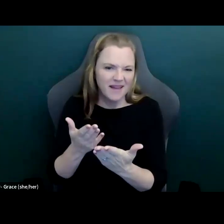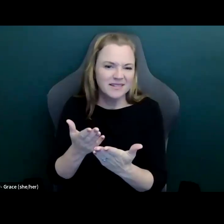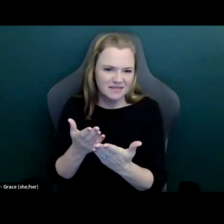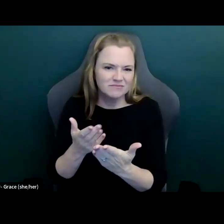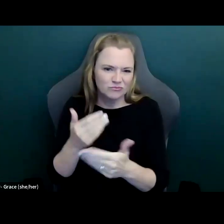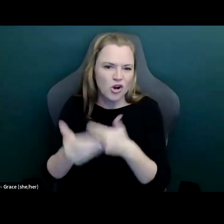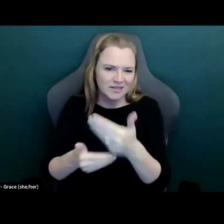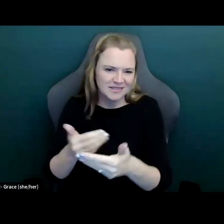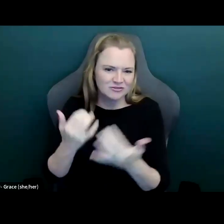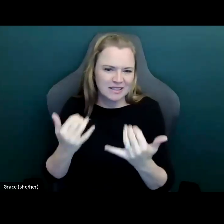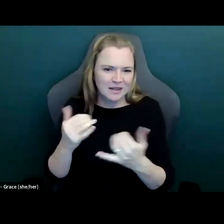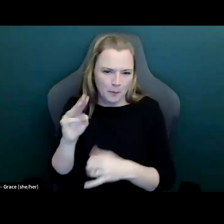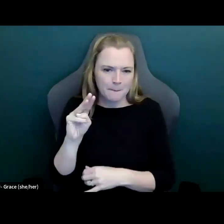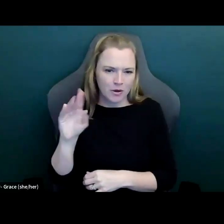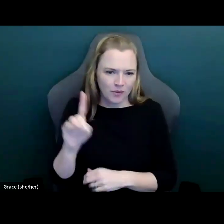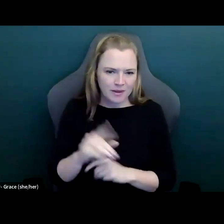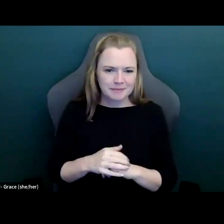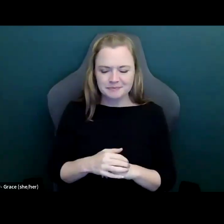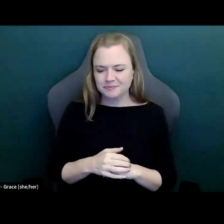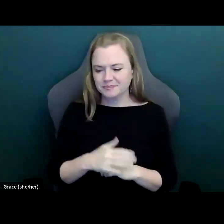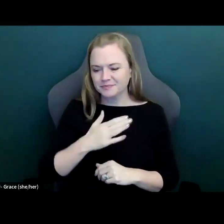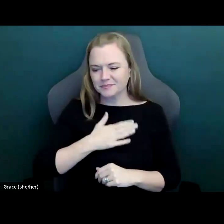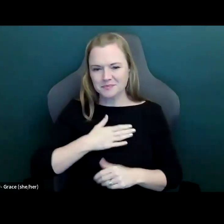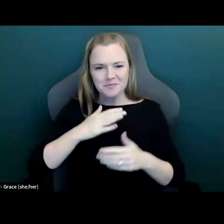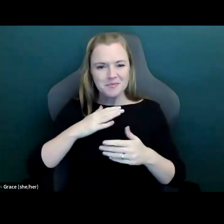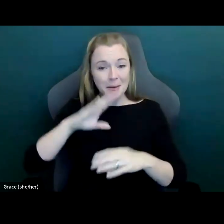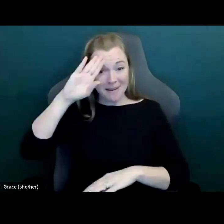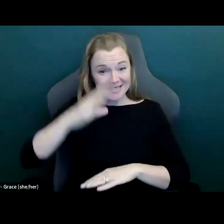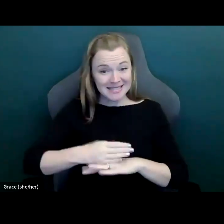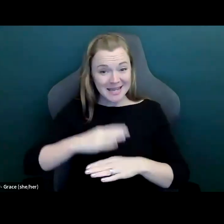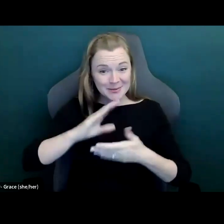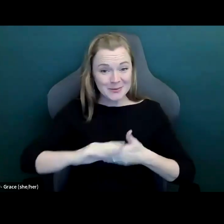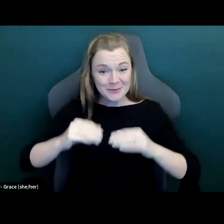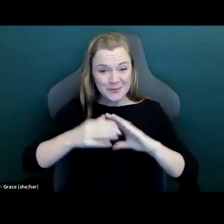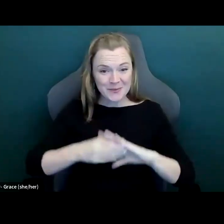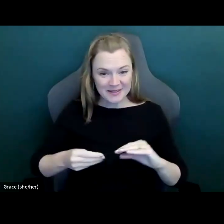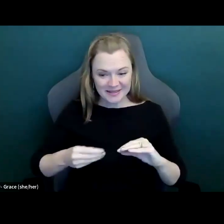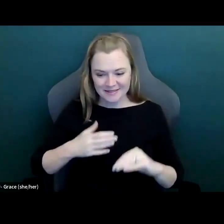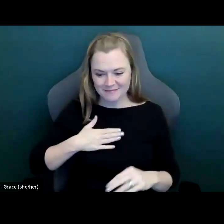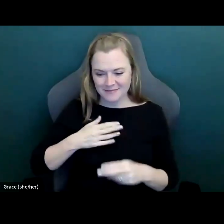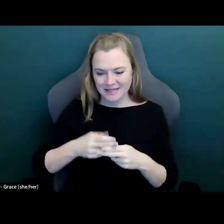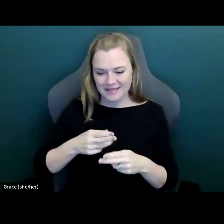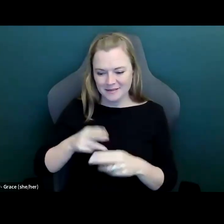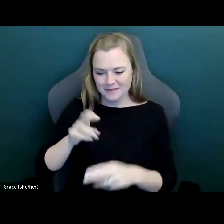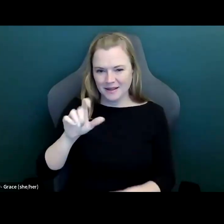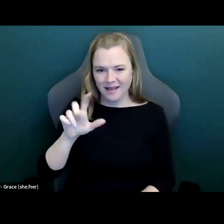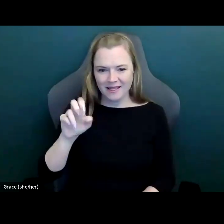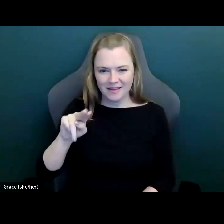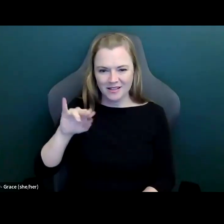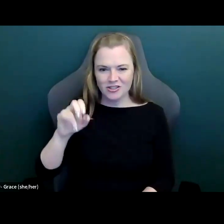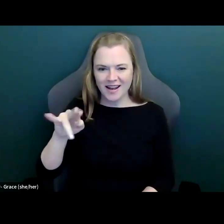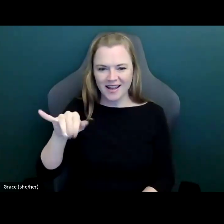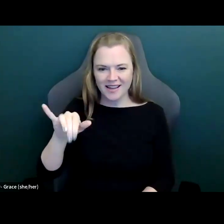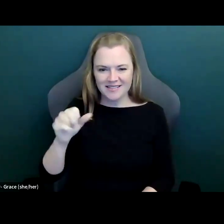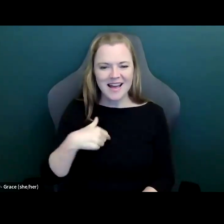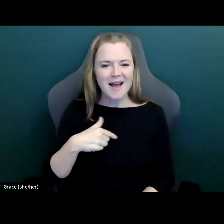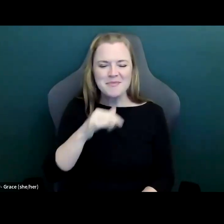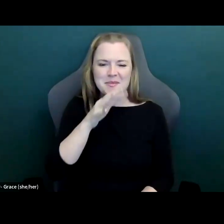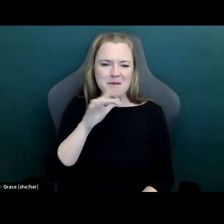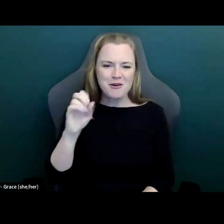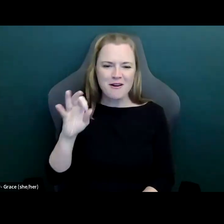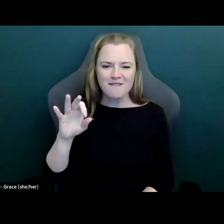All right, so my story, or I should say my son's story. My name is Ellen Jennings, and I'm the mother of Nicholas, who's